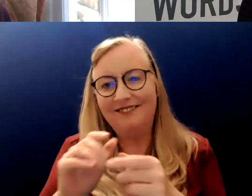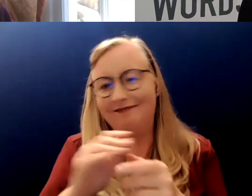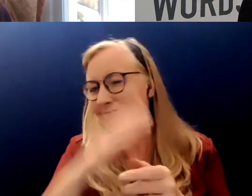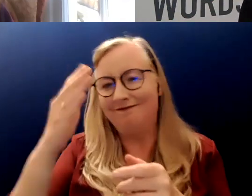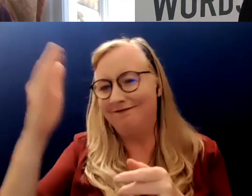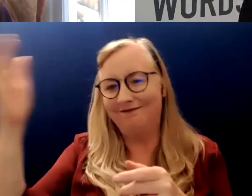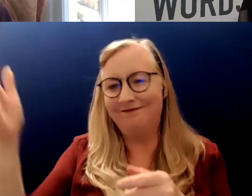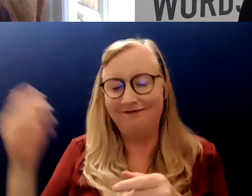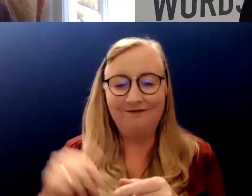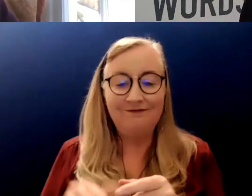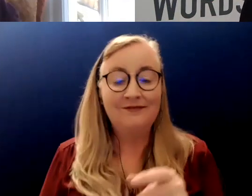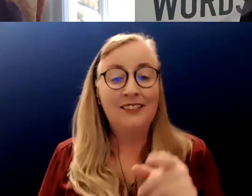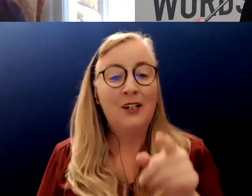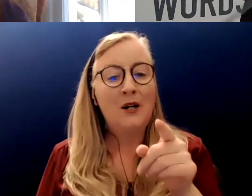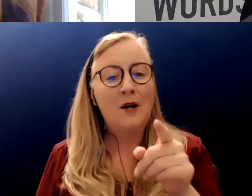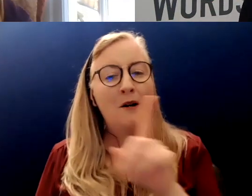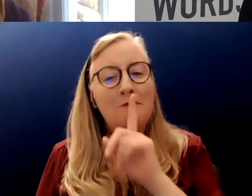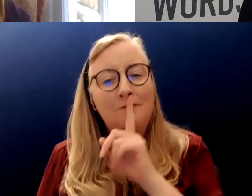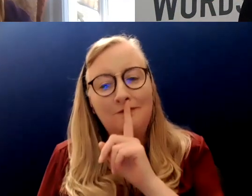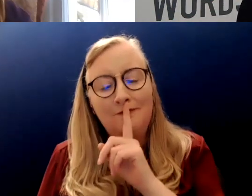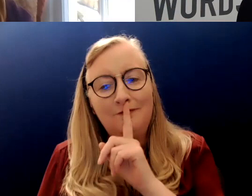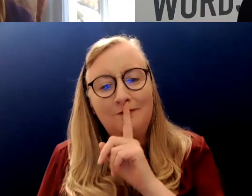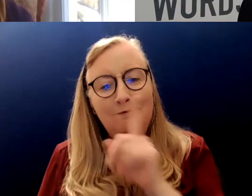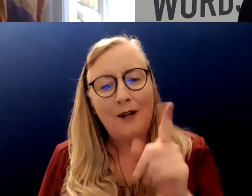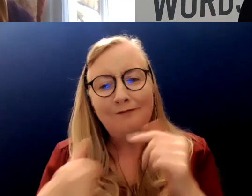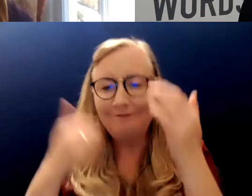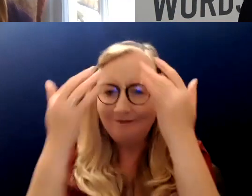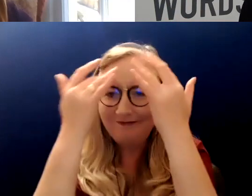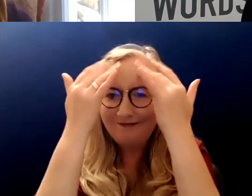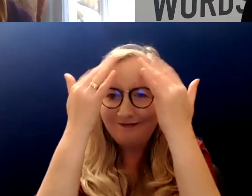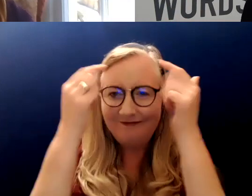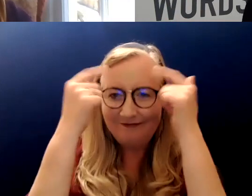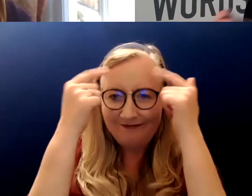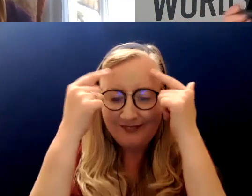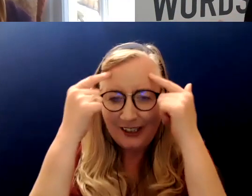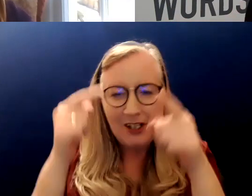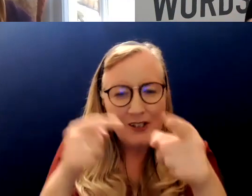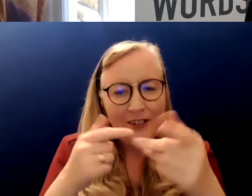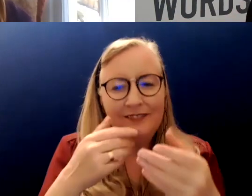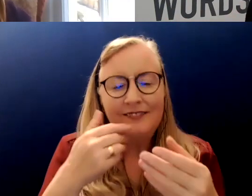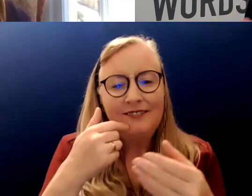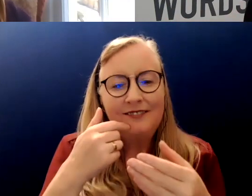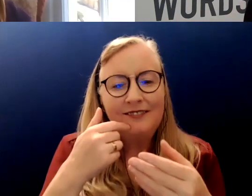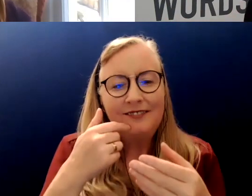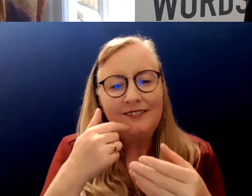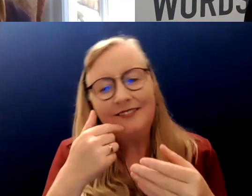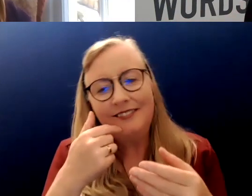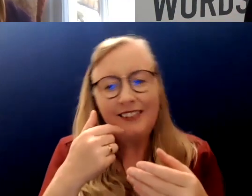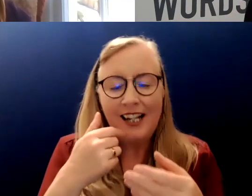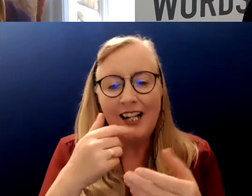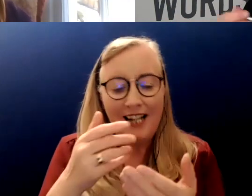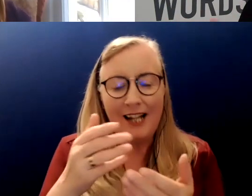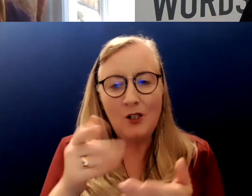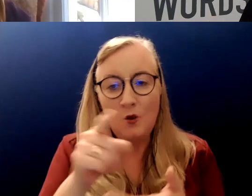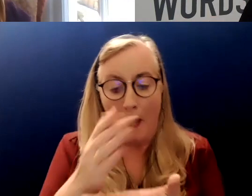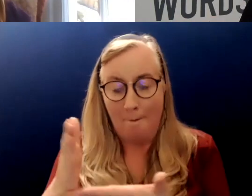something that's just, I suppose, going through my mind whilst you were talking about being between two